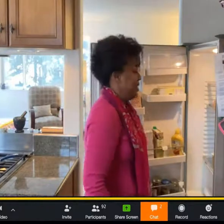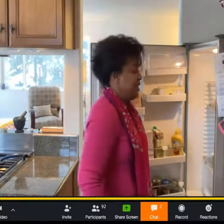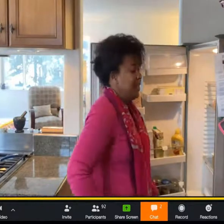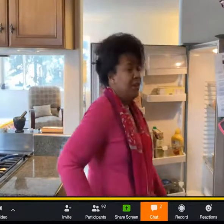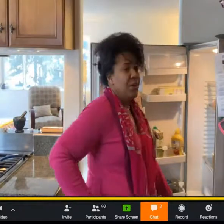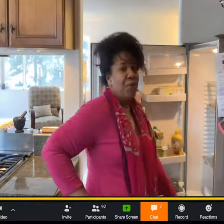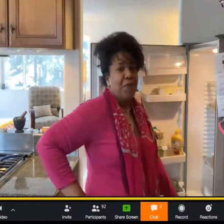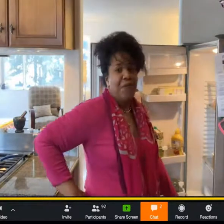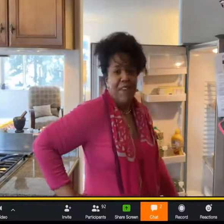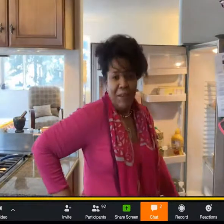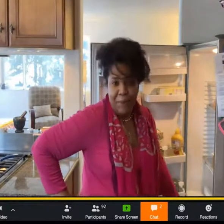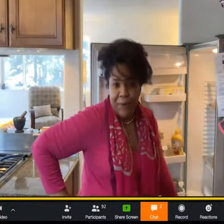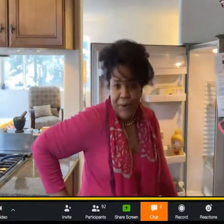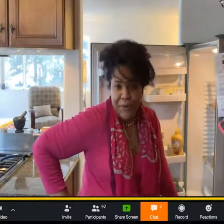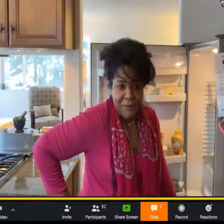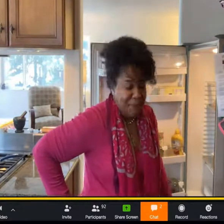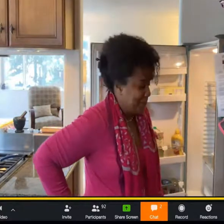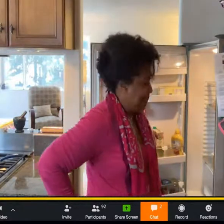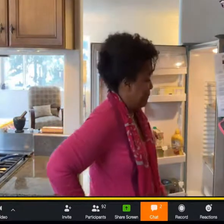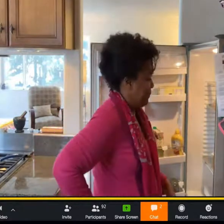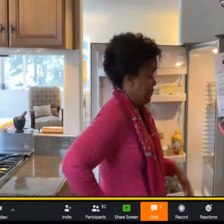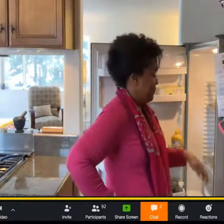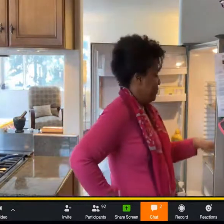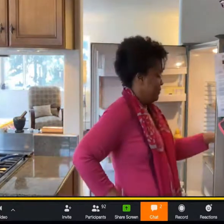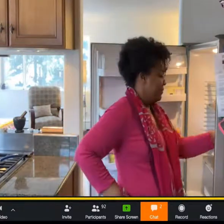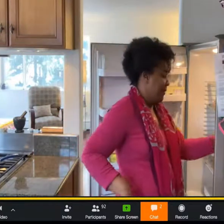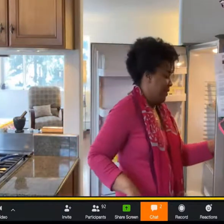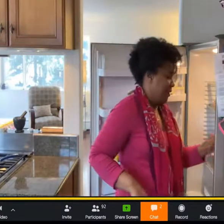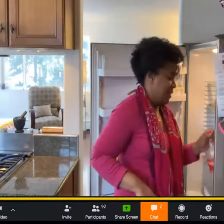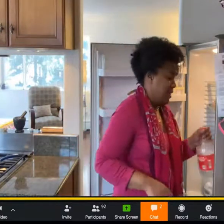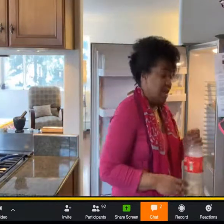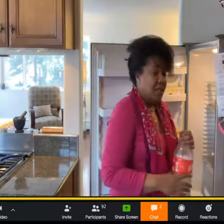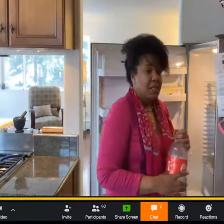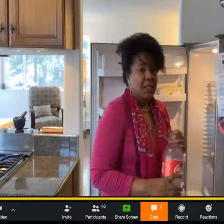crunching numbers in November.